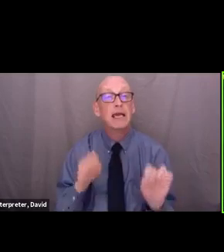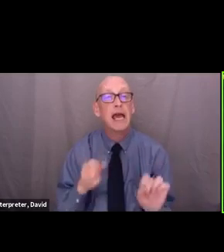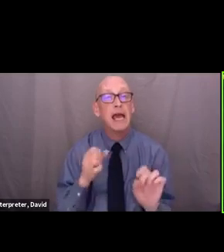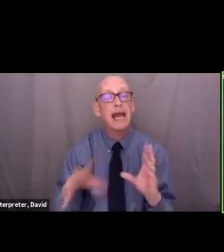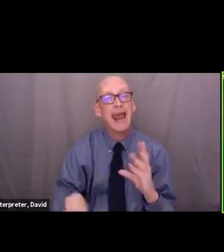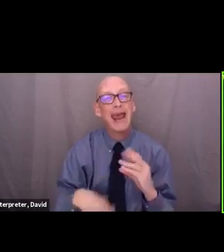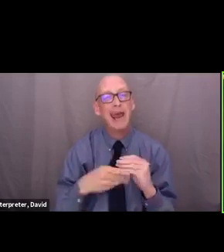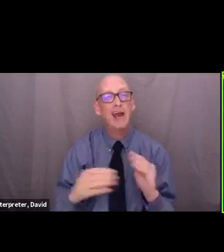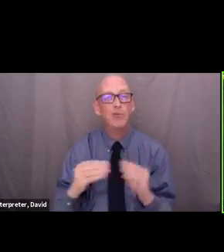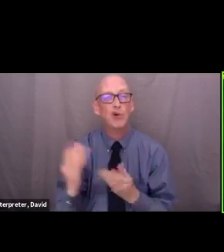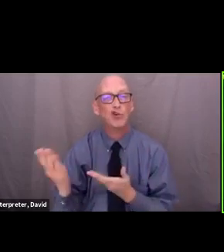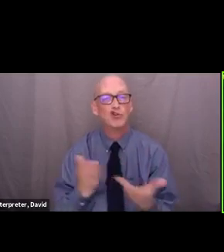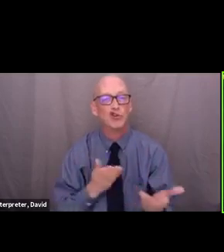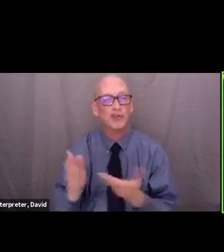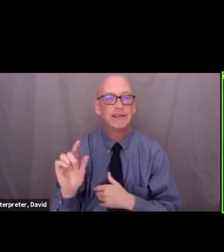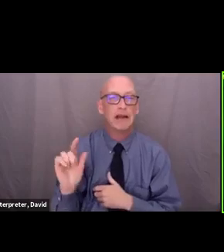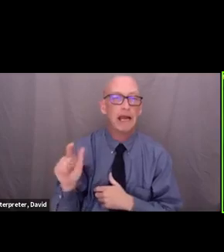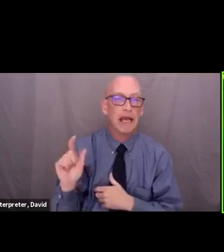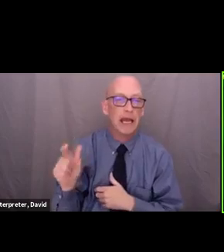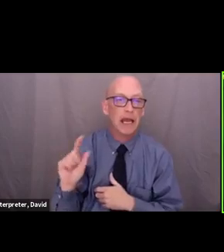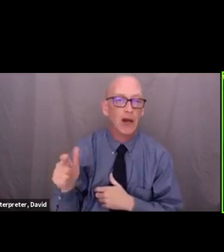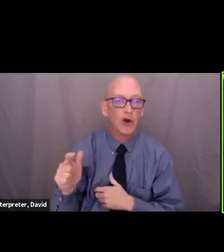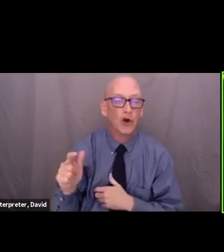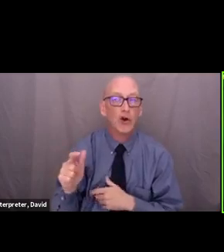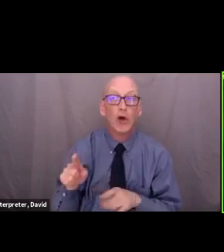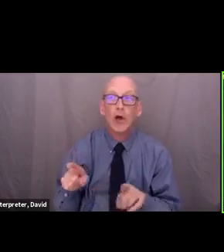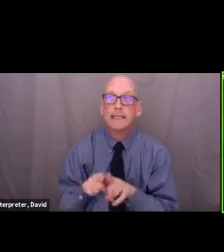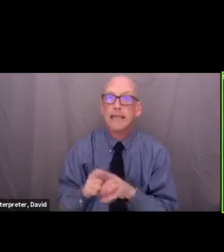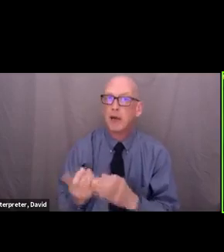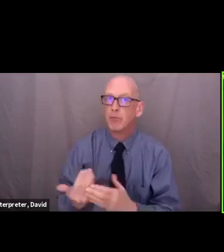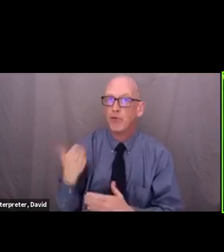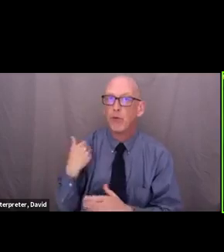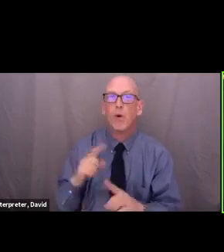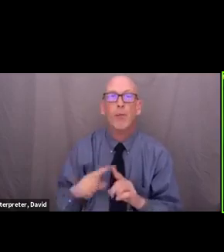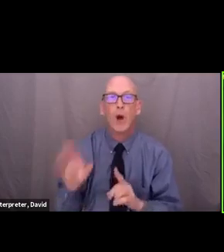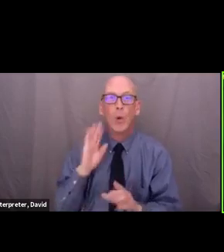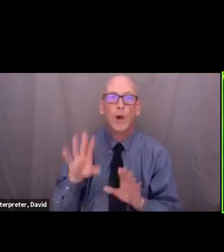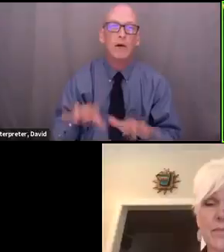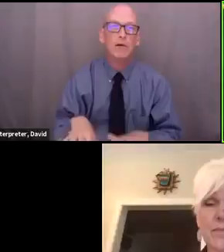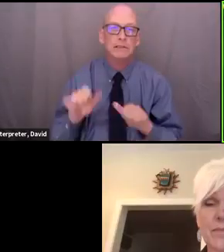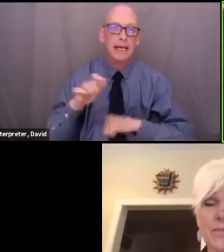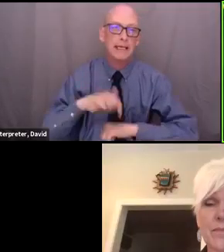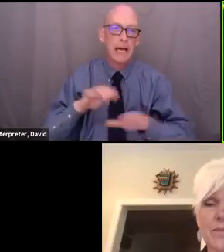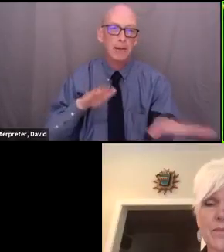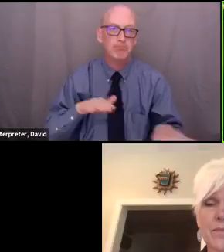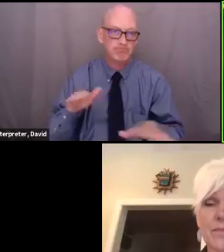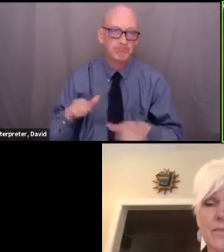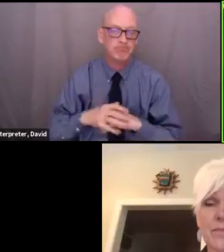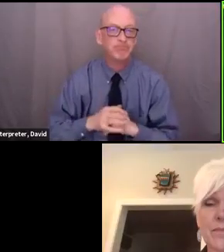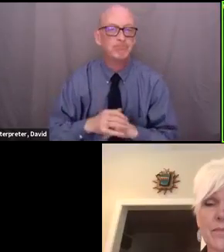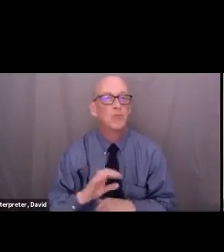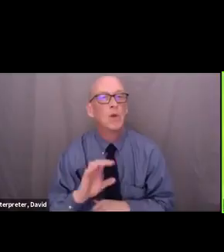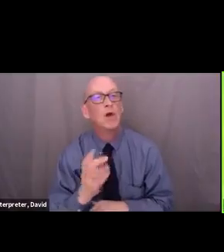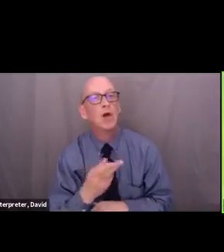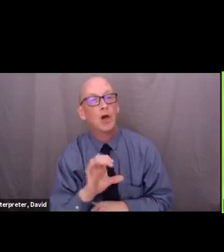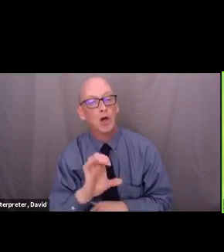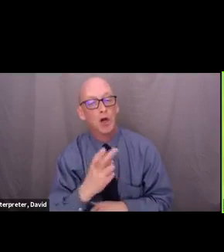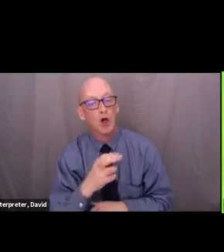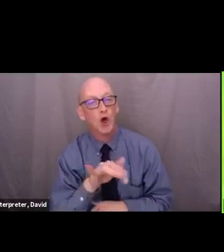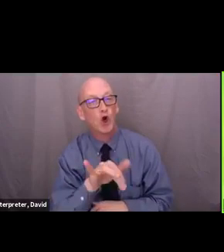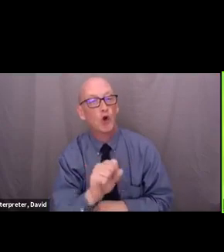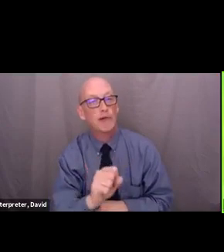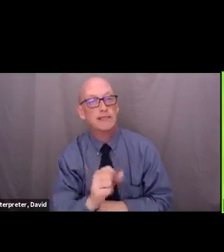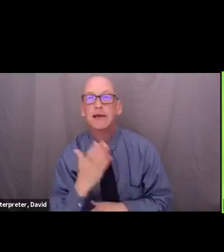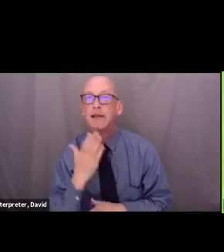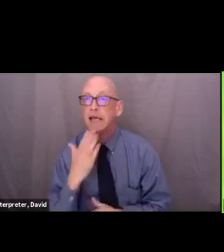services to what they probably once were. But again, that's going to take us a little bit of time. Okay, Eric, thanks so much. And please